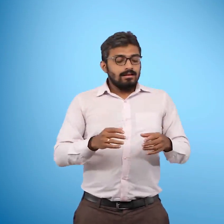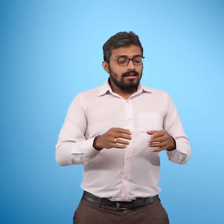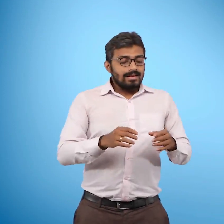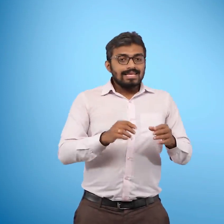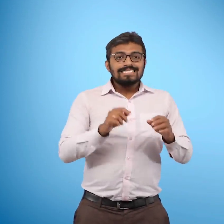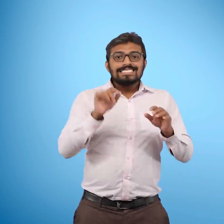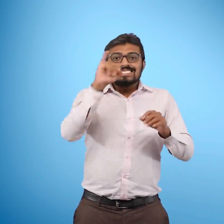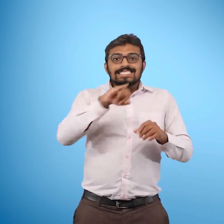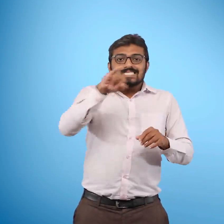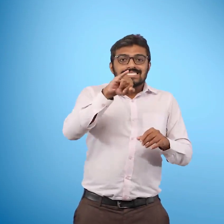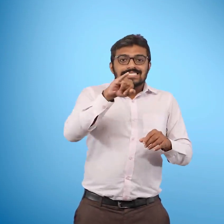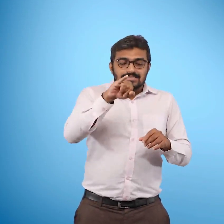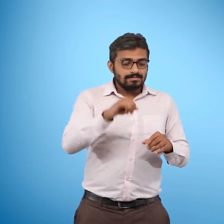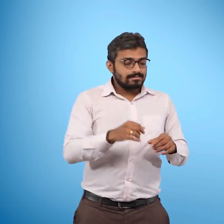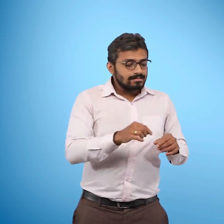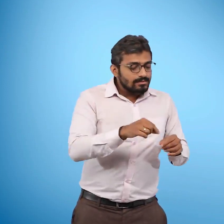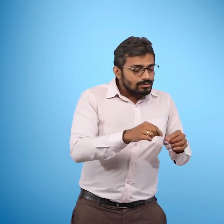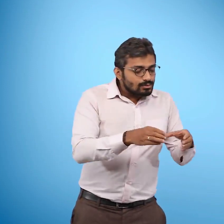She tried making groups of 6